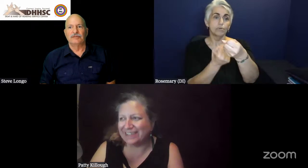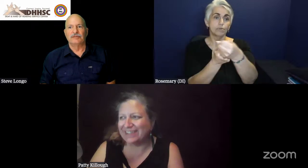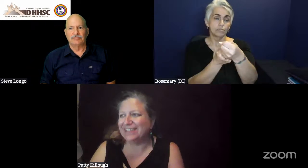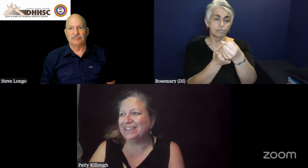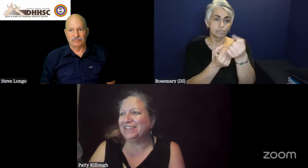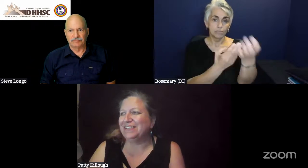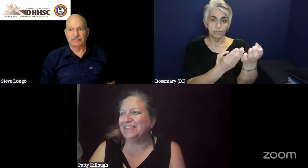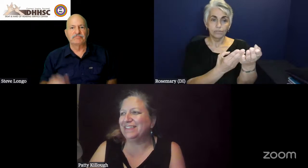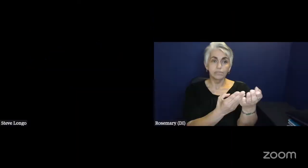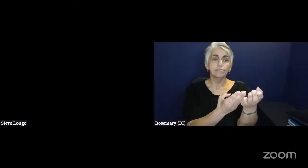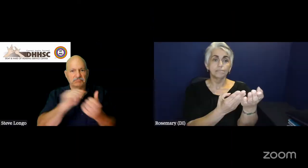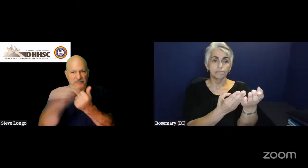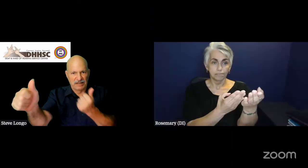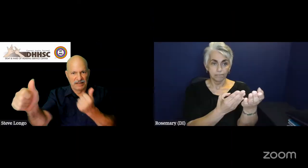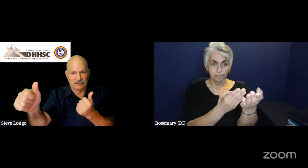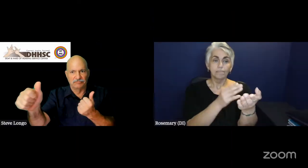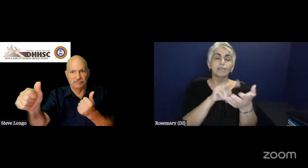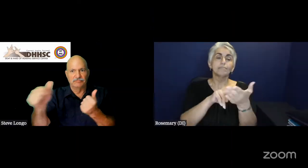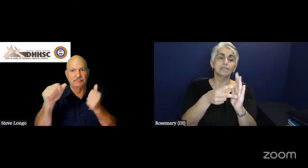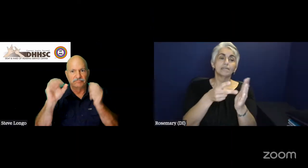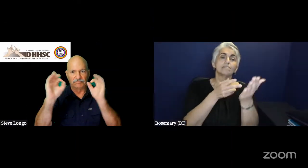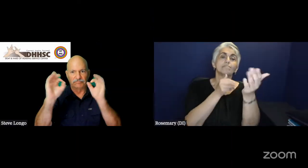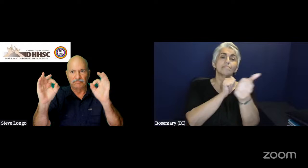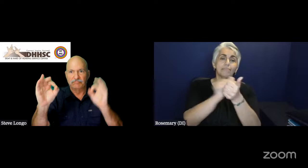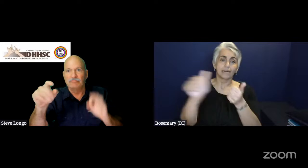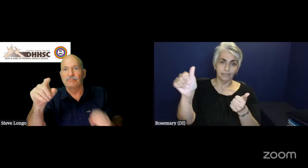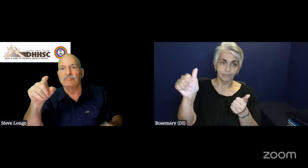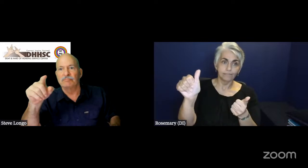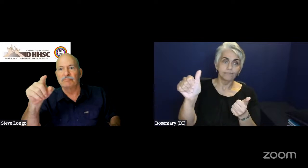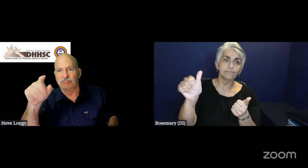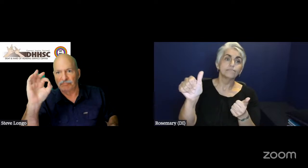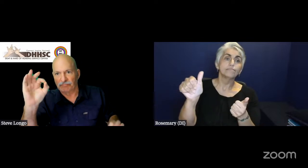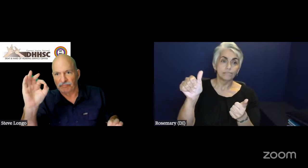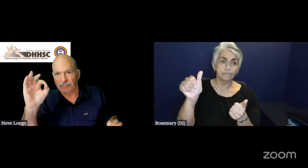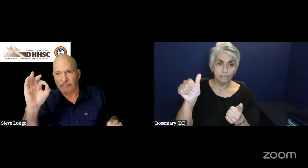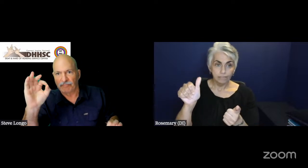have voted in support of that motion, and it passes.